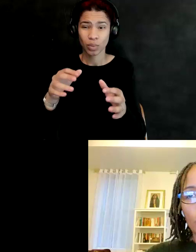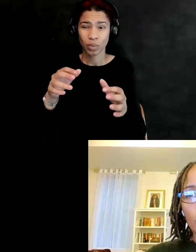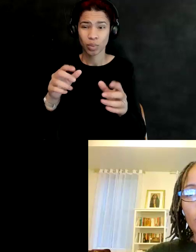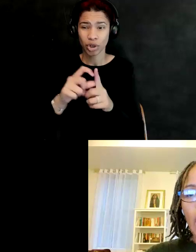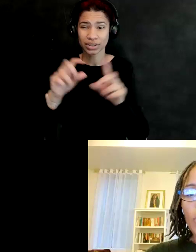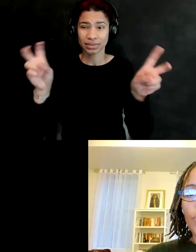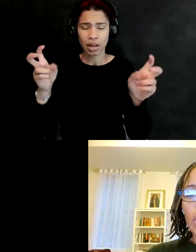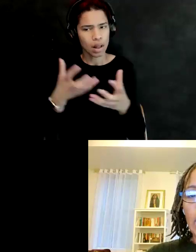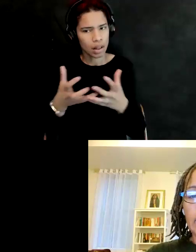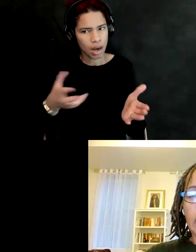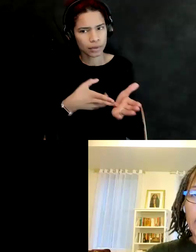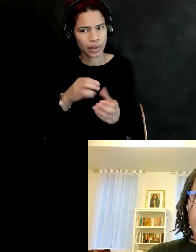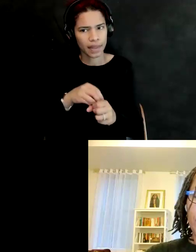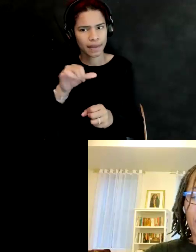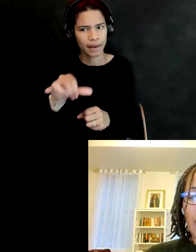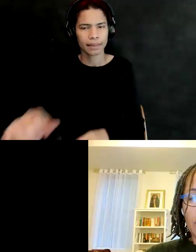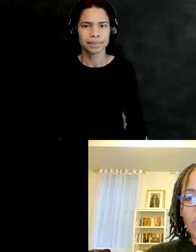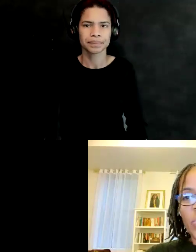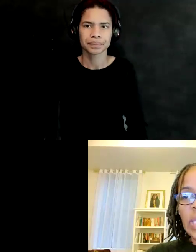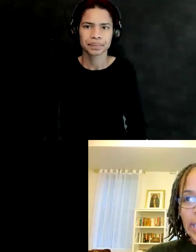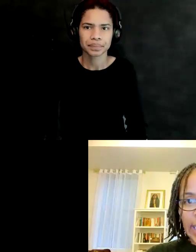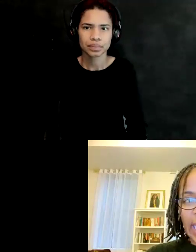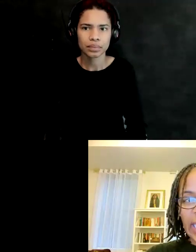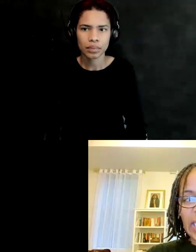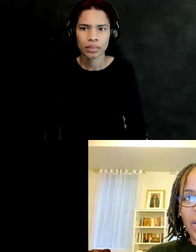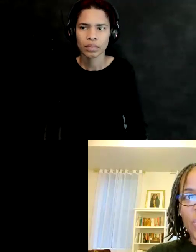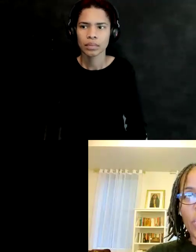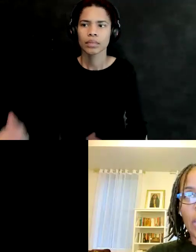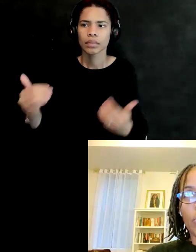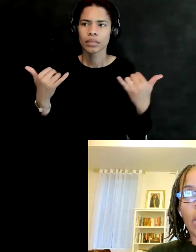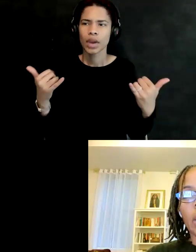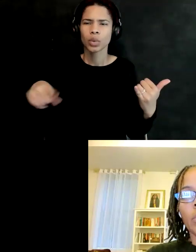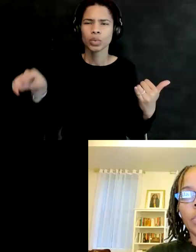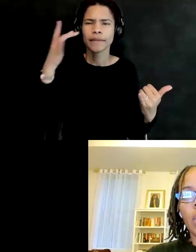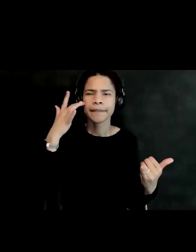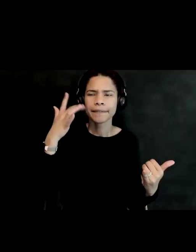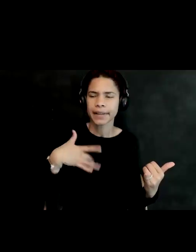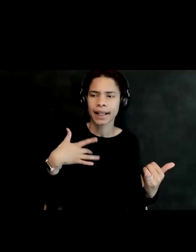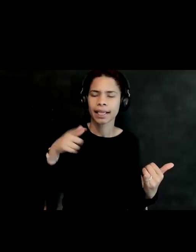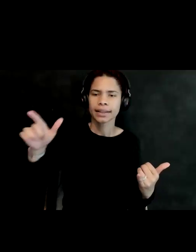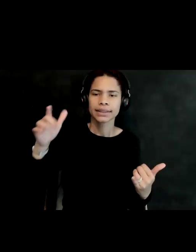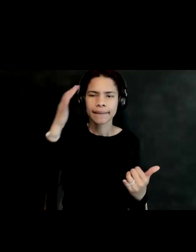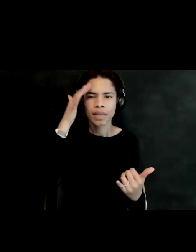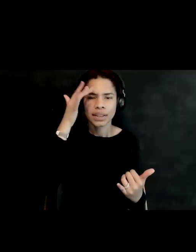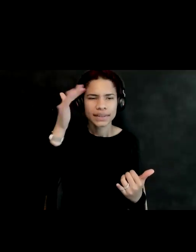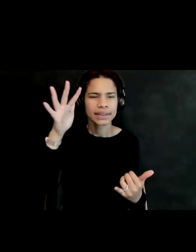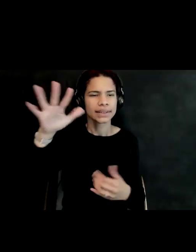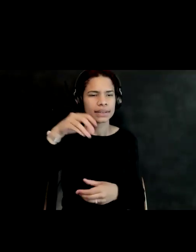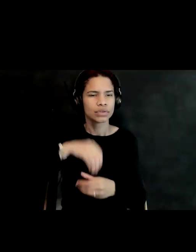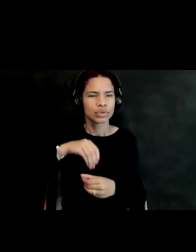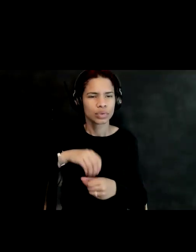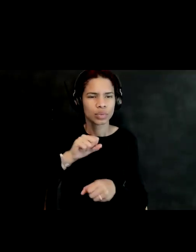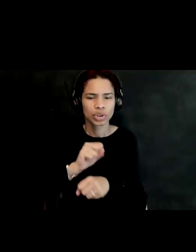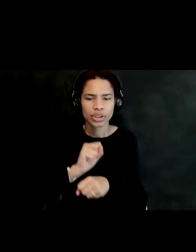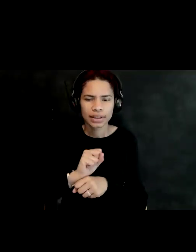Right. So now you really get a sense of his philosophy. So in this case, you're getting an understanding of sort of his internal workings. And that's something